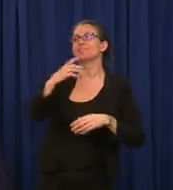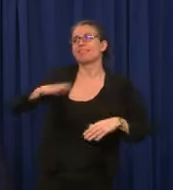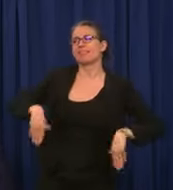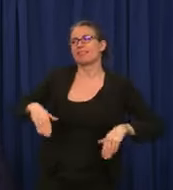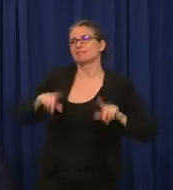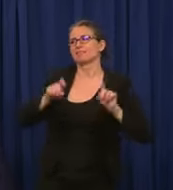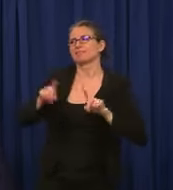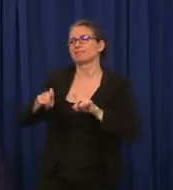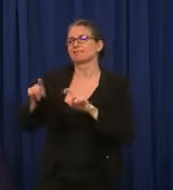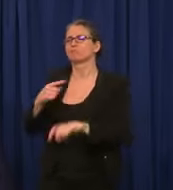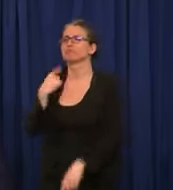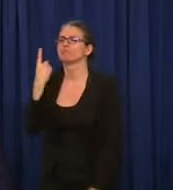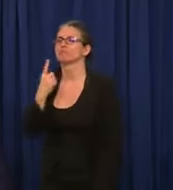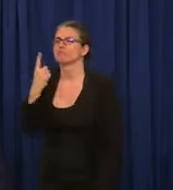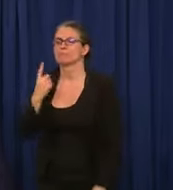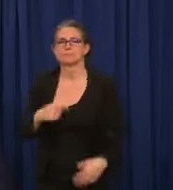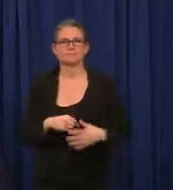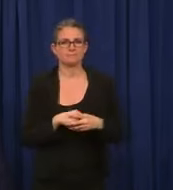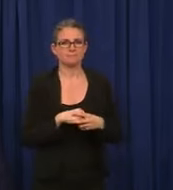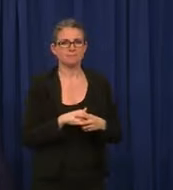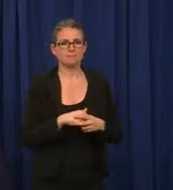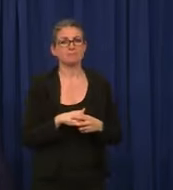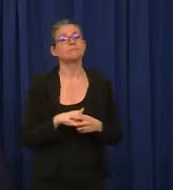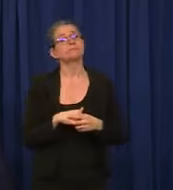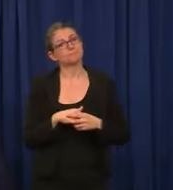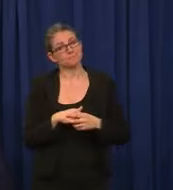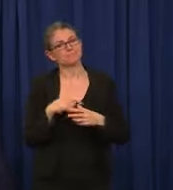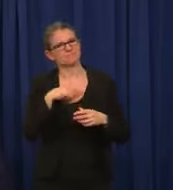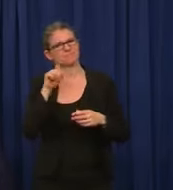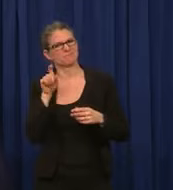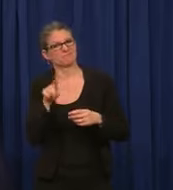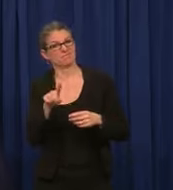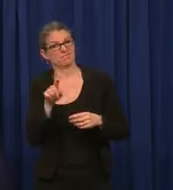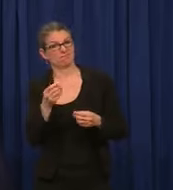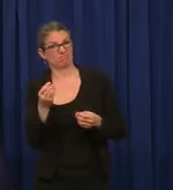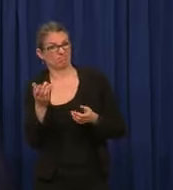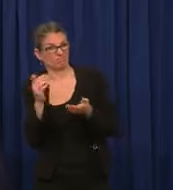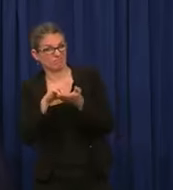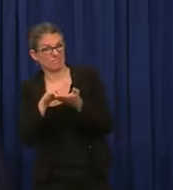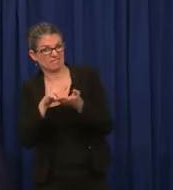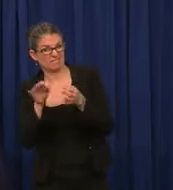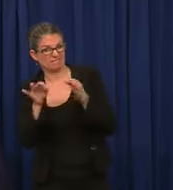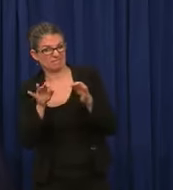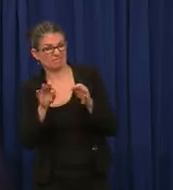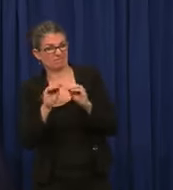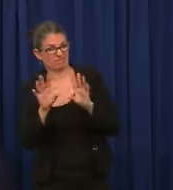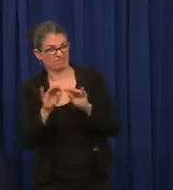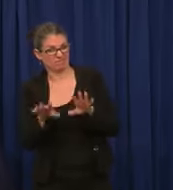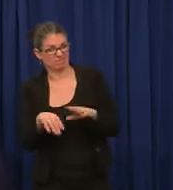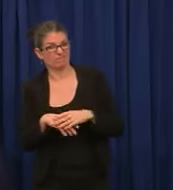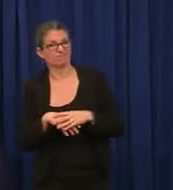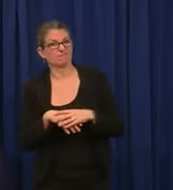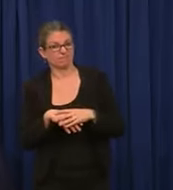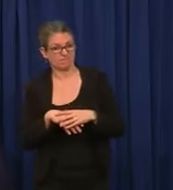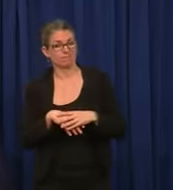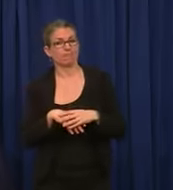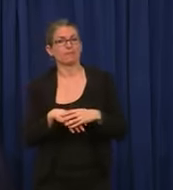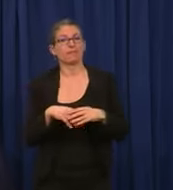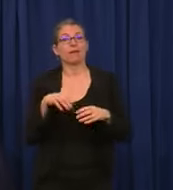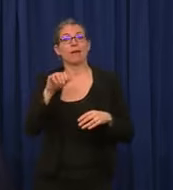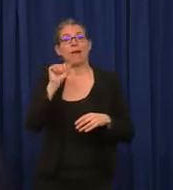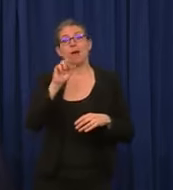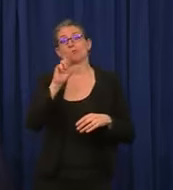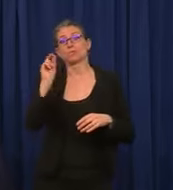and whether there might be actual cases there. Ashley, it's difficult to speculate, of course, but what